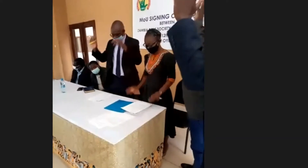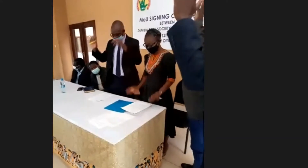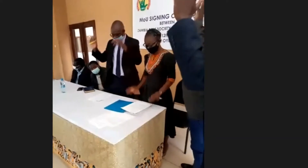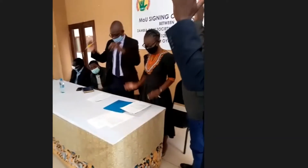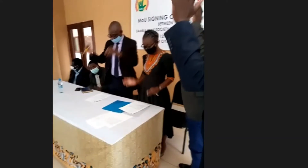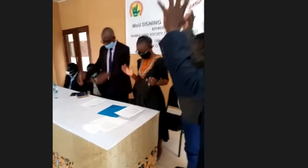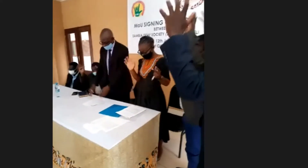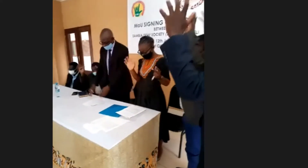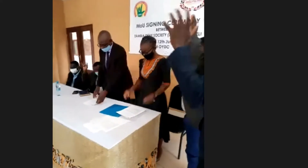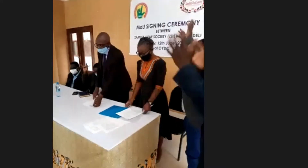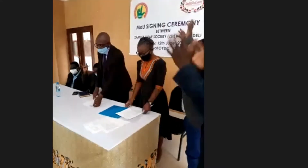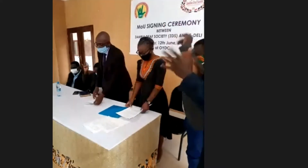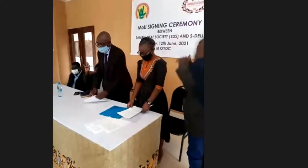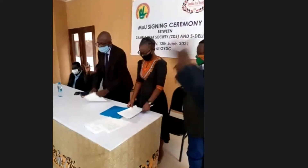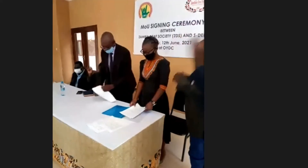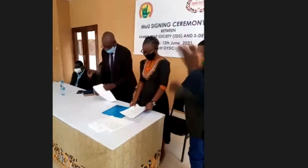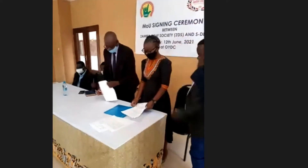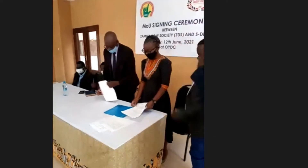Thank you very much.